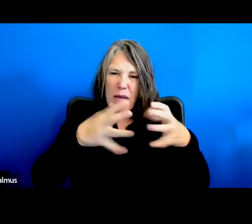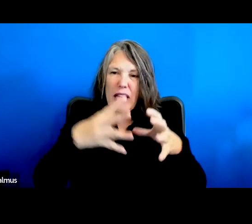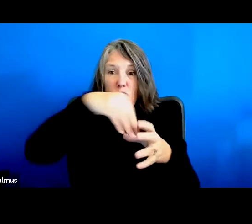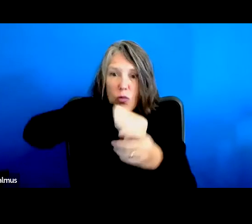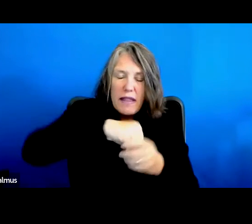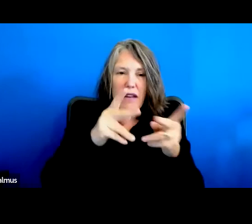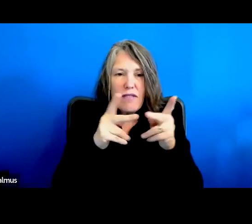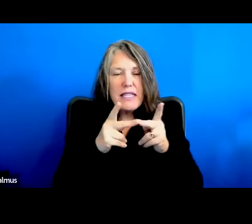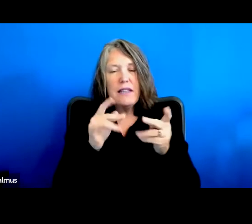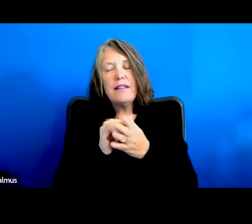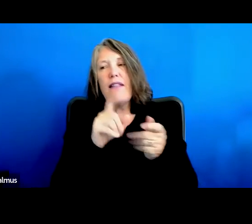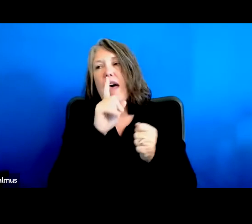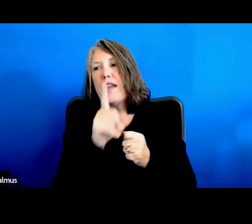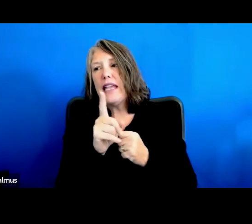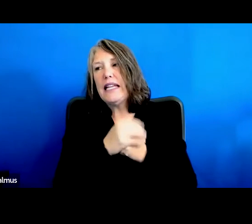that is